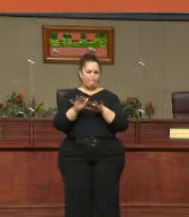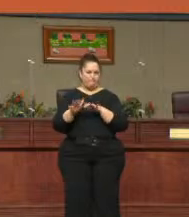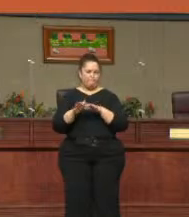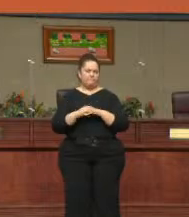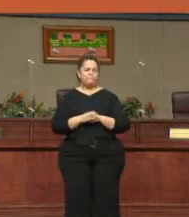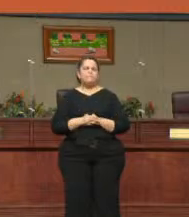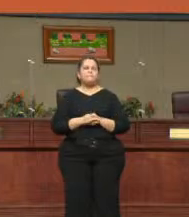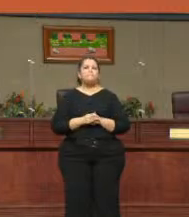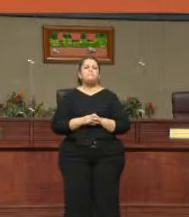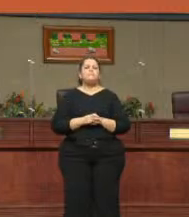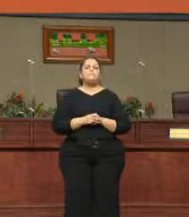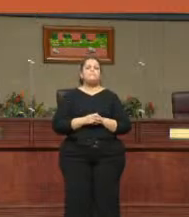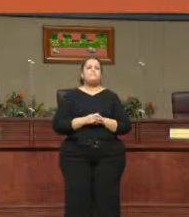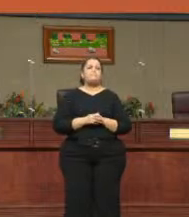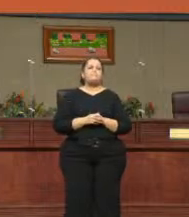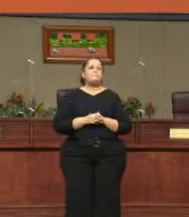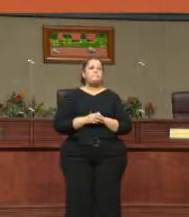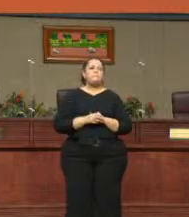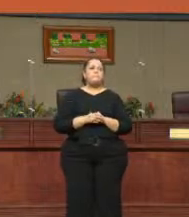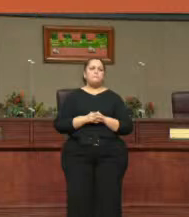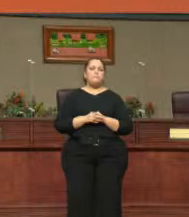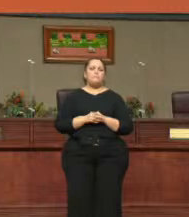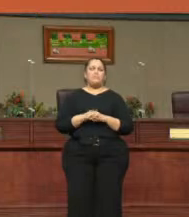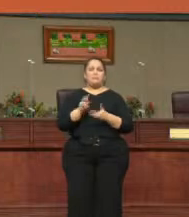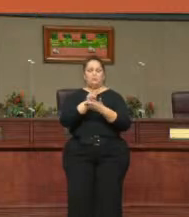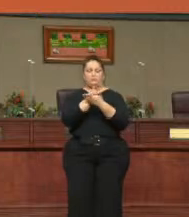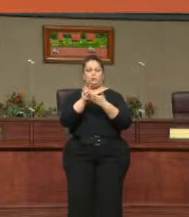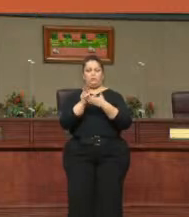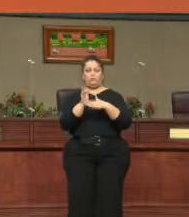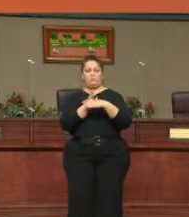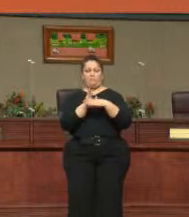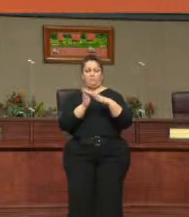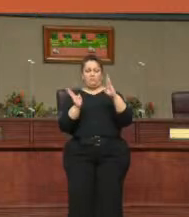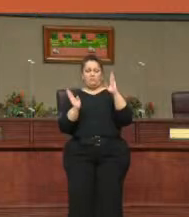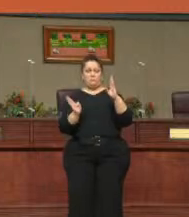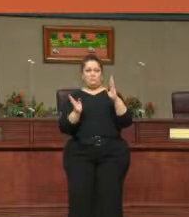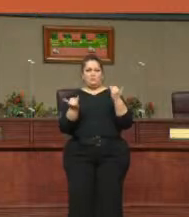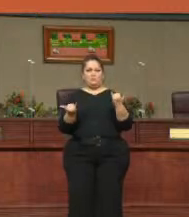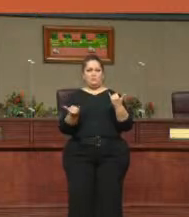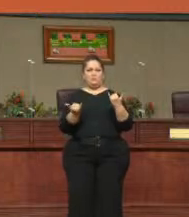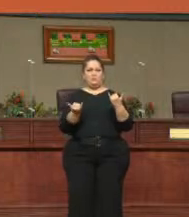in general. Our 14-day positivity rate is now